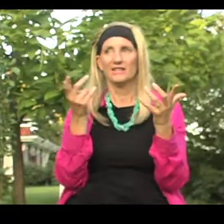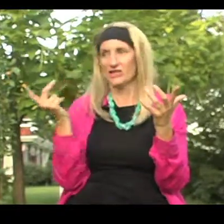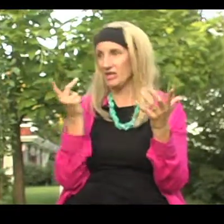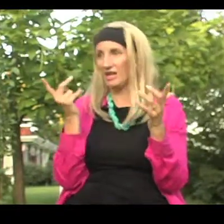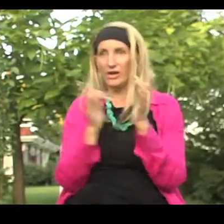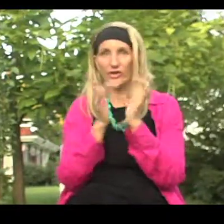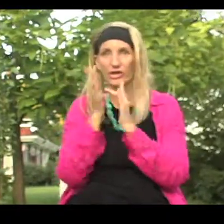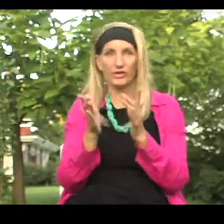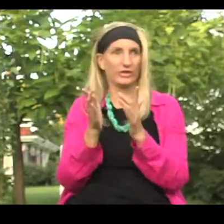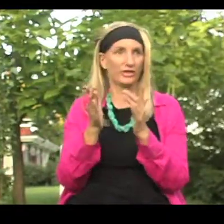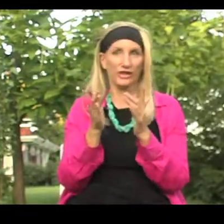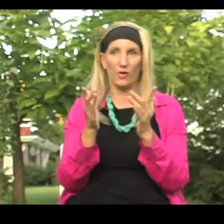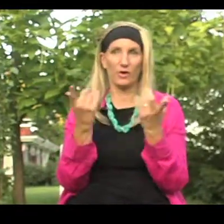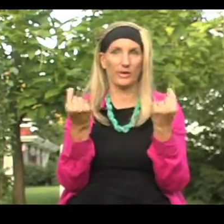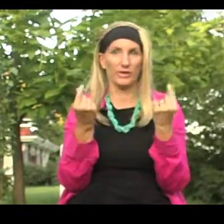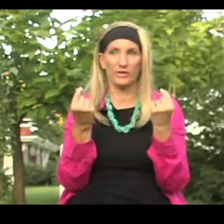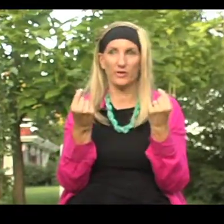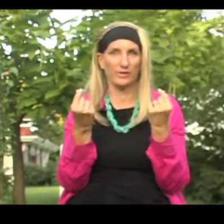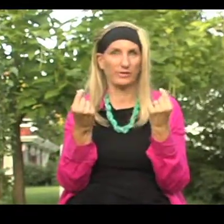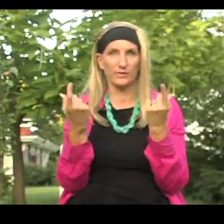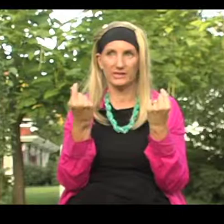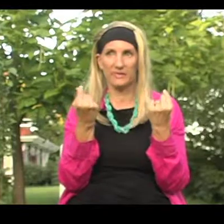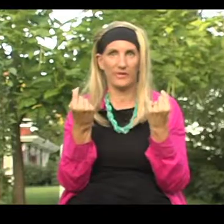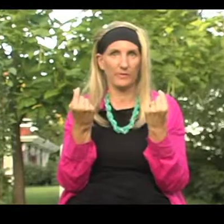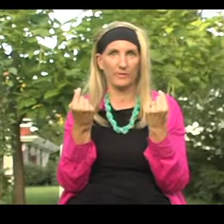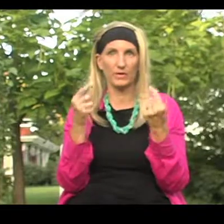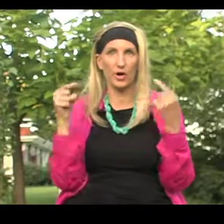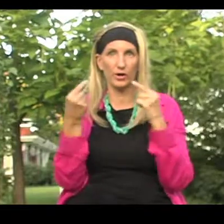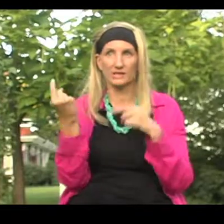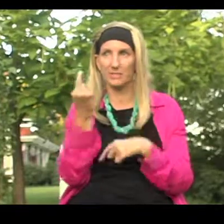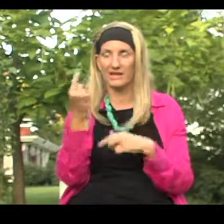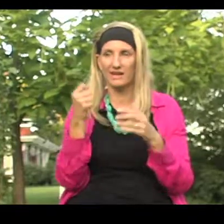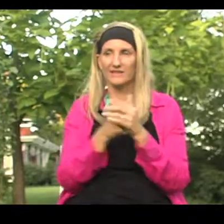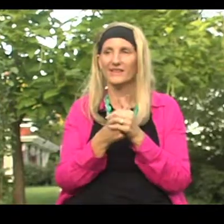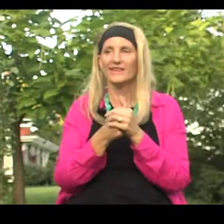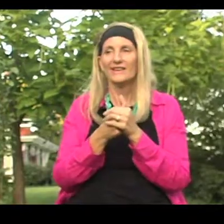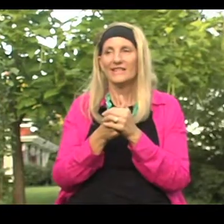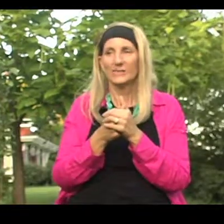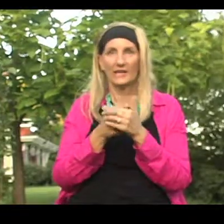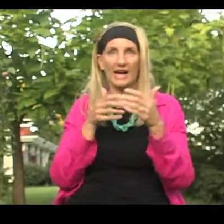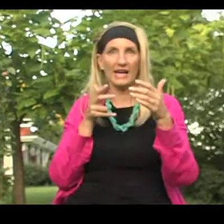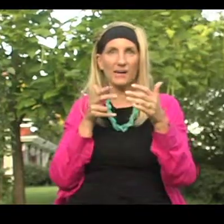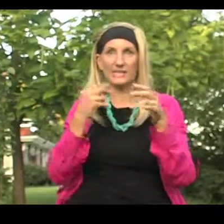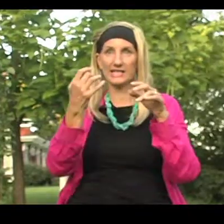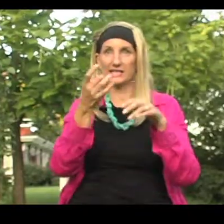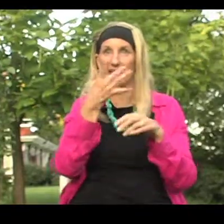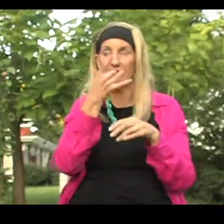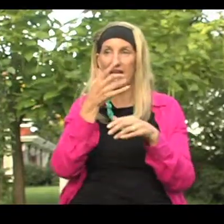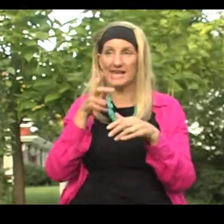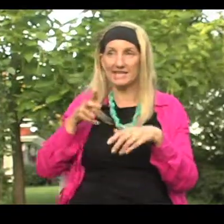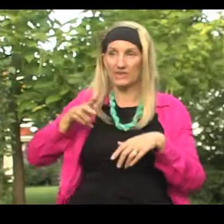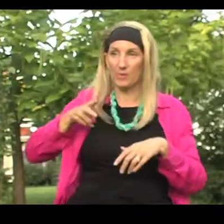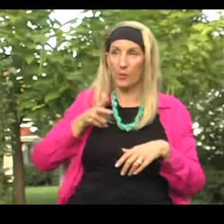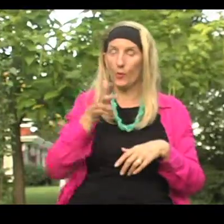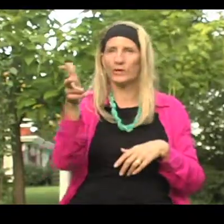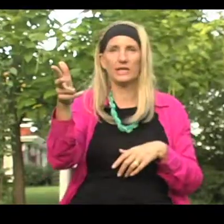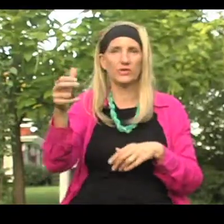she and I are Christians, so what are we going to do? We better do something where we don't hurt somebody else. So we got up to the light, and so we pulled into a